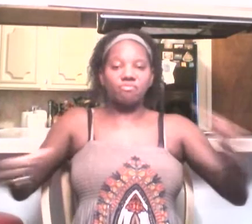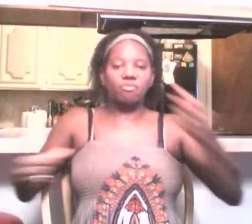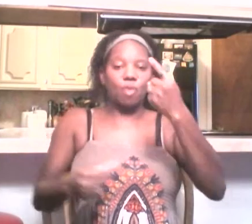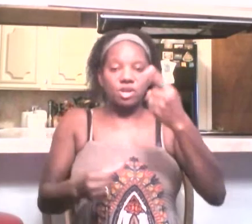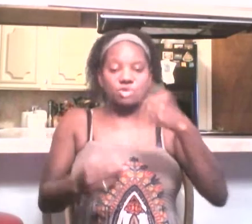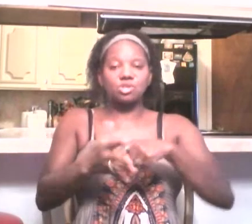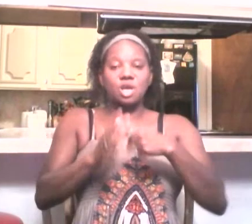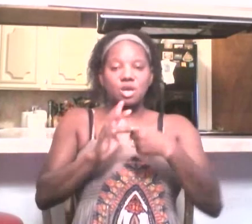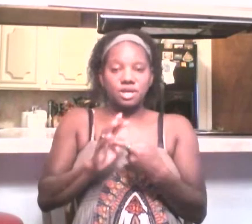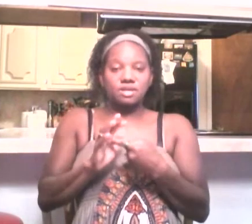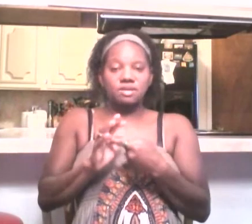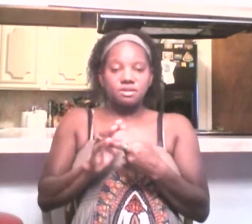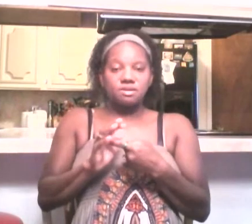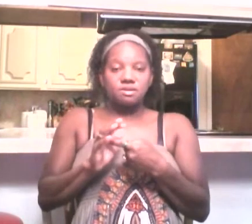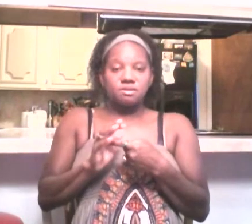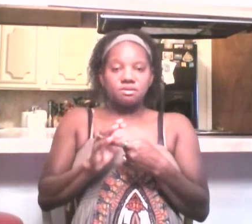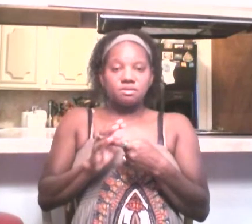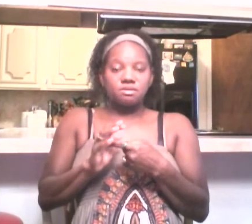the one you start.